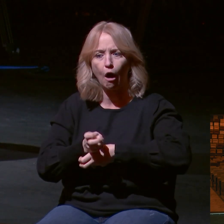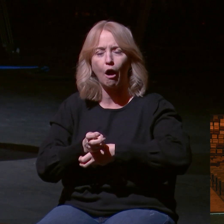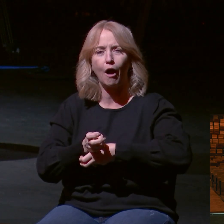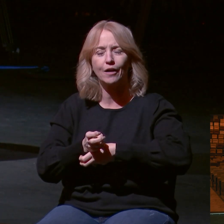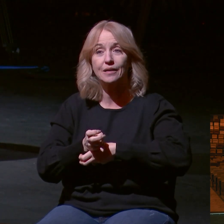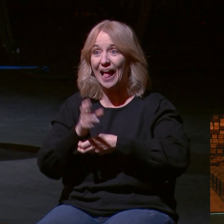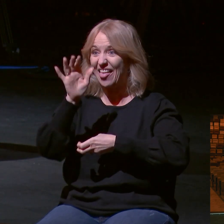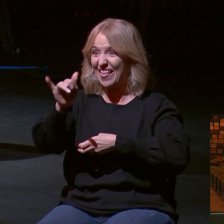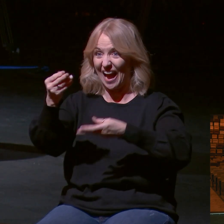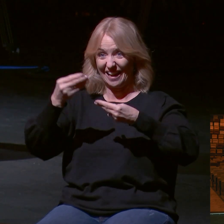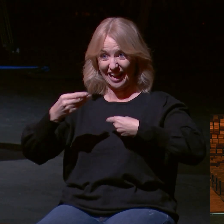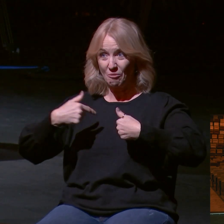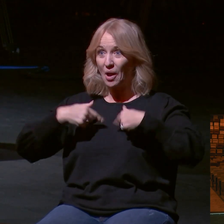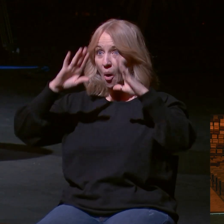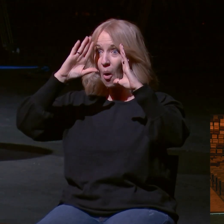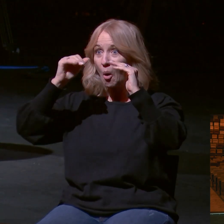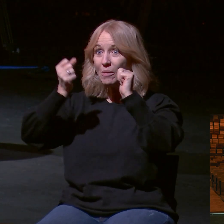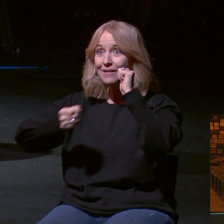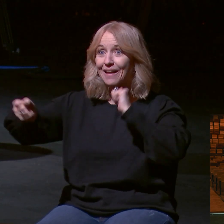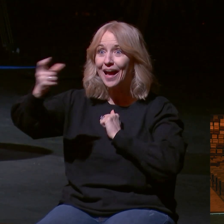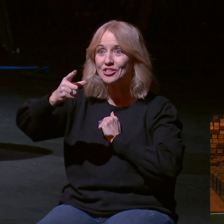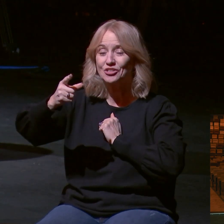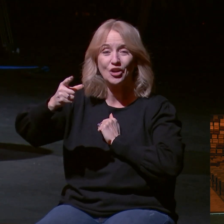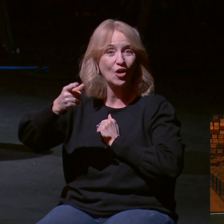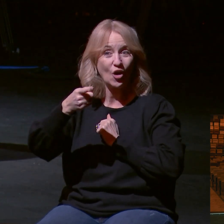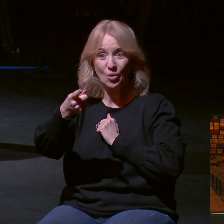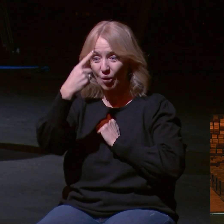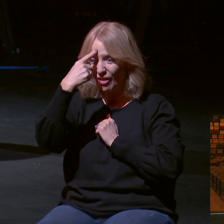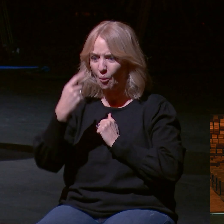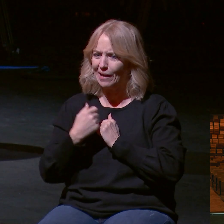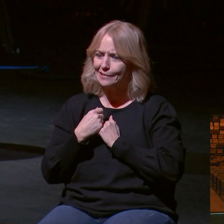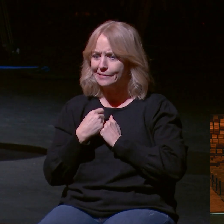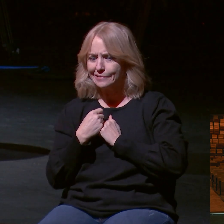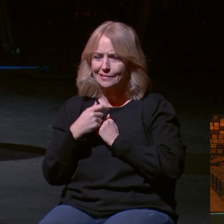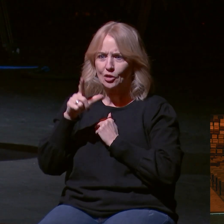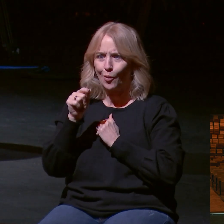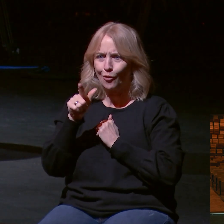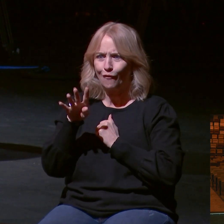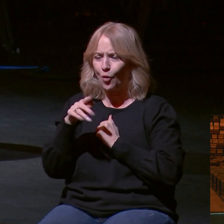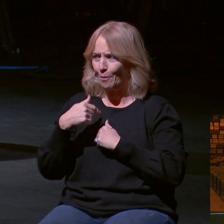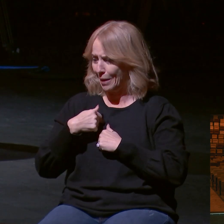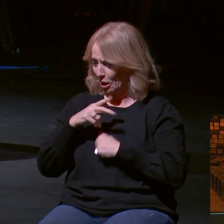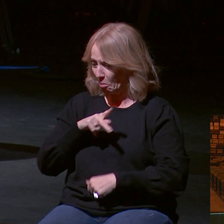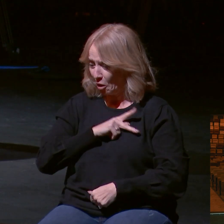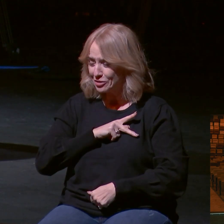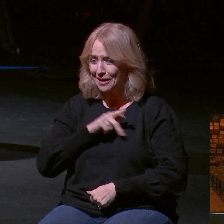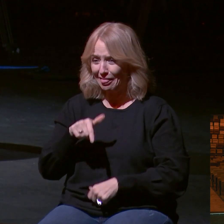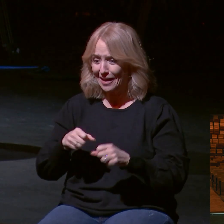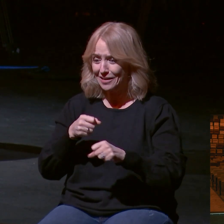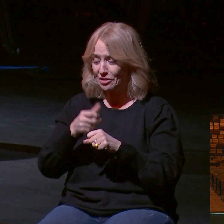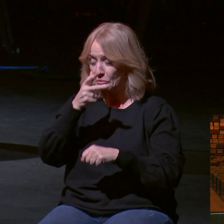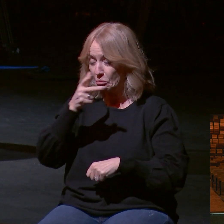to celebrate the hope of the coming year. You might be thinking that it wasn't the best year for you personally, and the hope